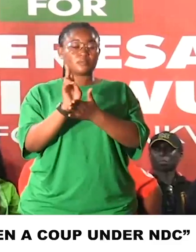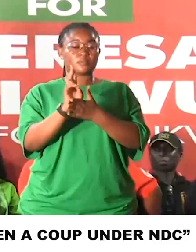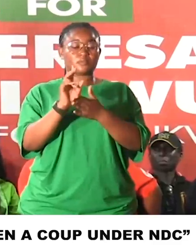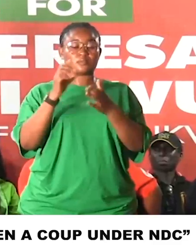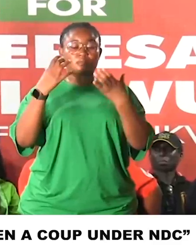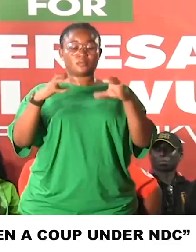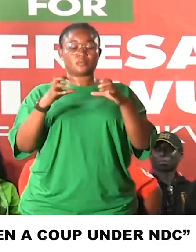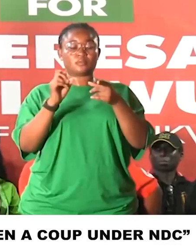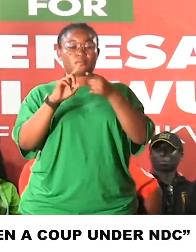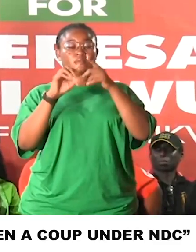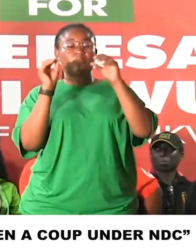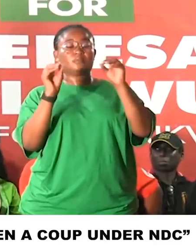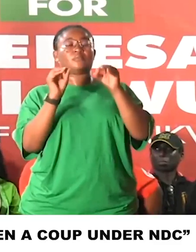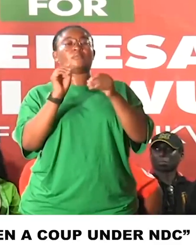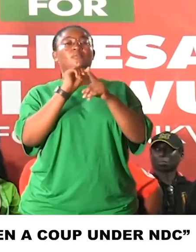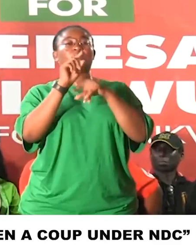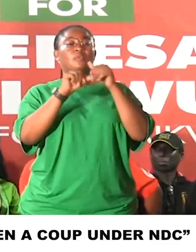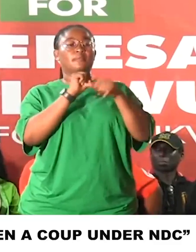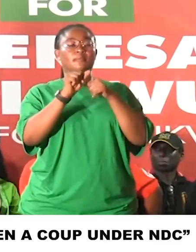lecture series na